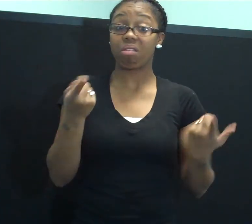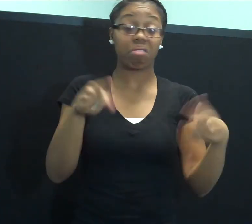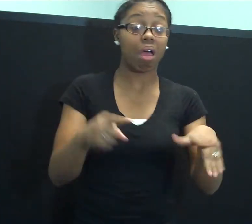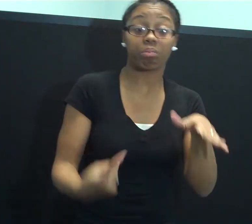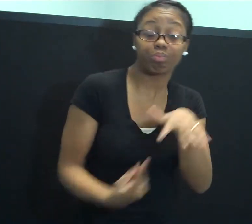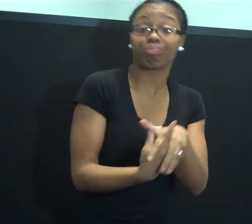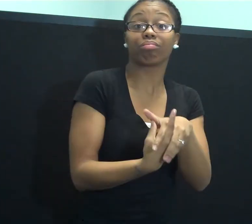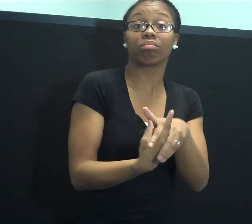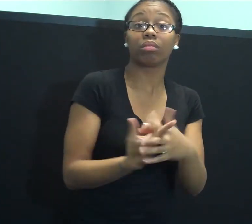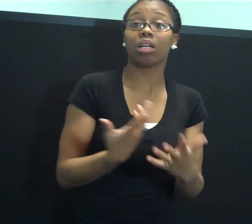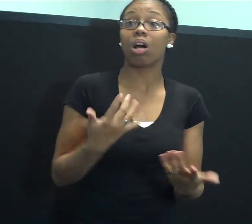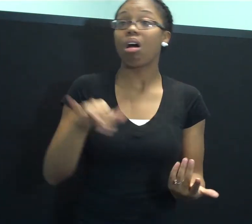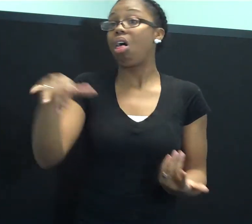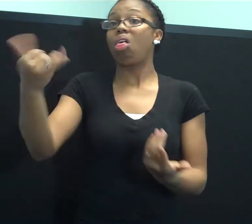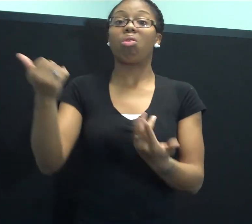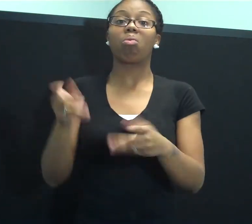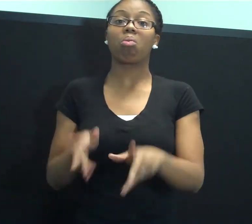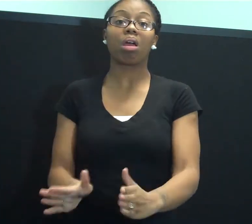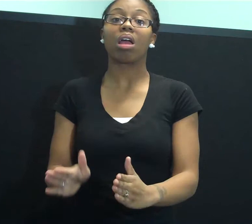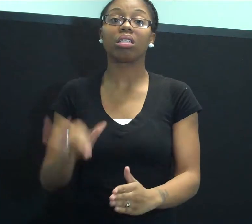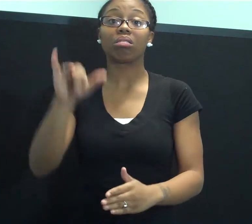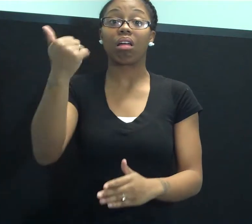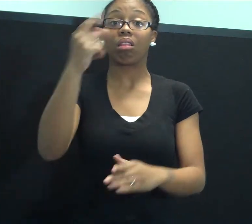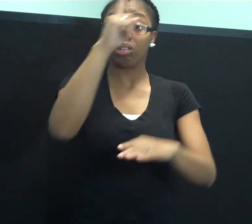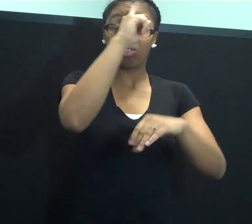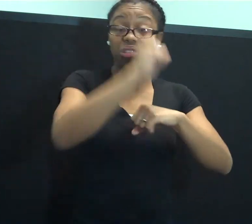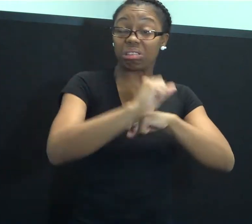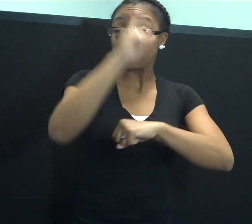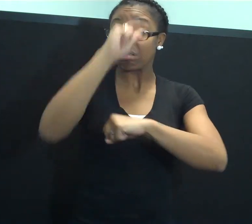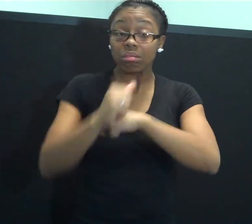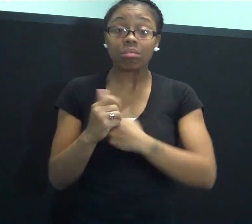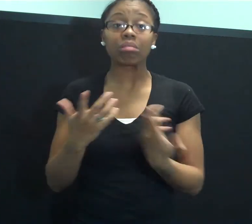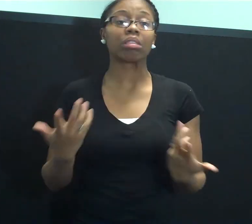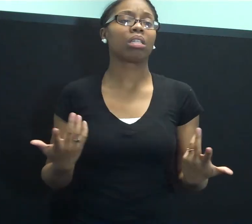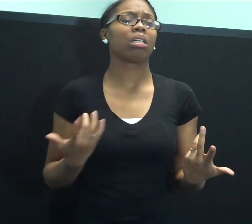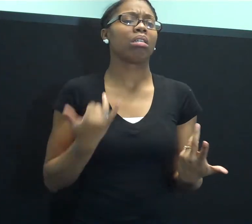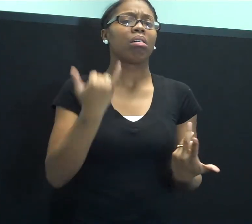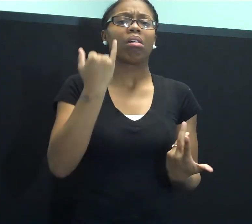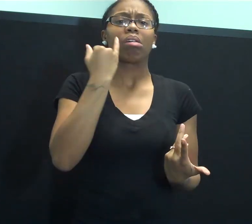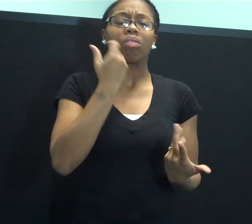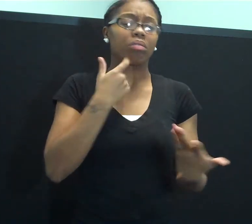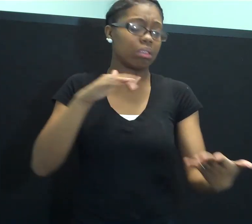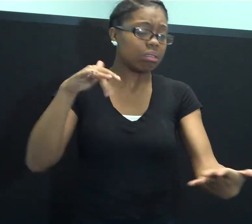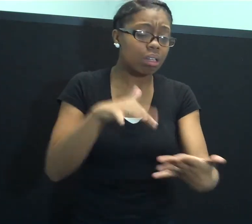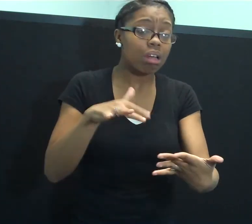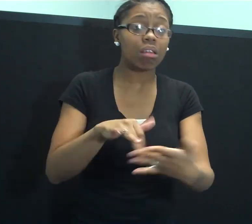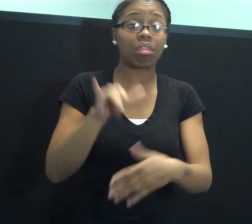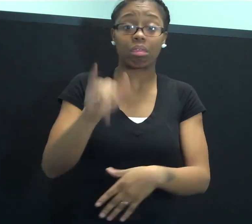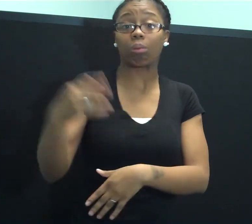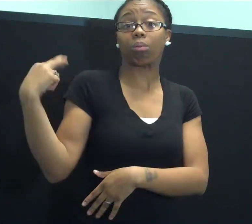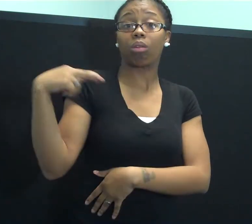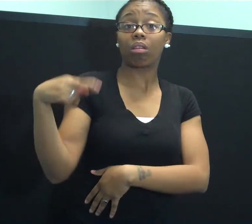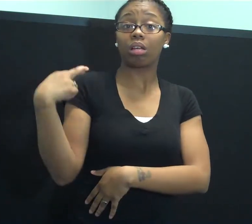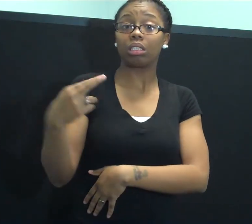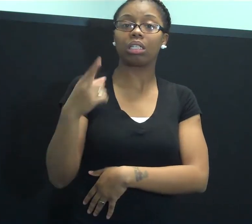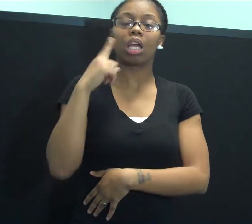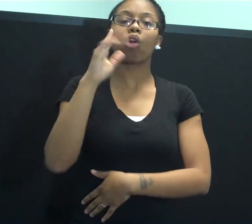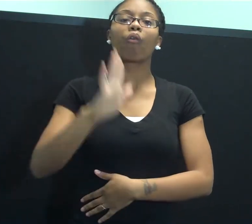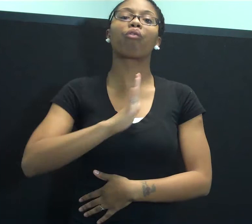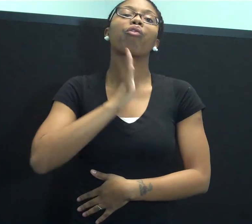another in other religious traditions. I suspect we've encountered them whether we've studied those religious traditions in a formal sense or